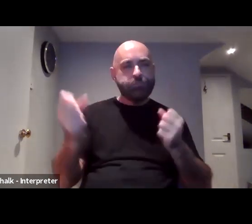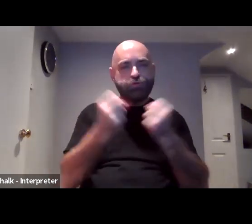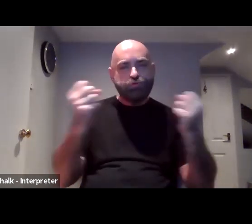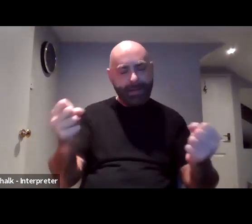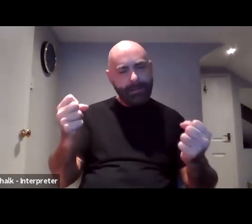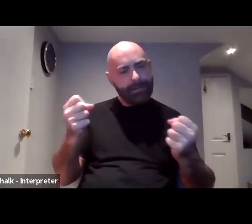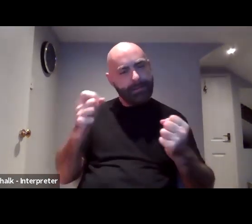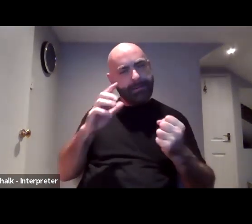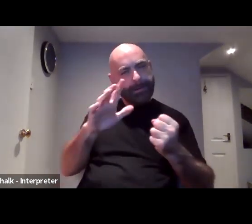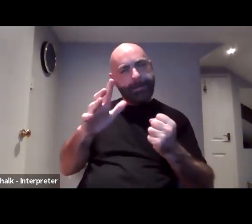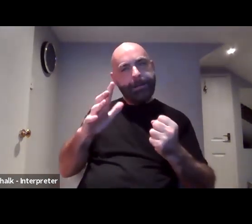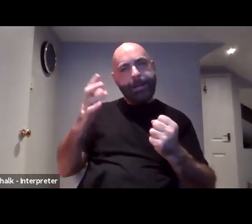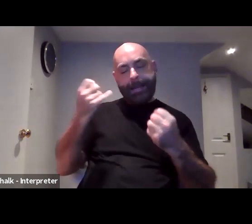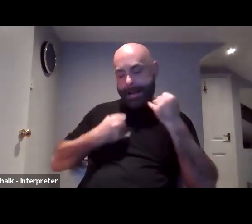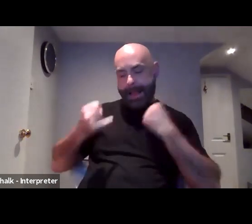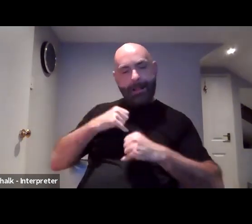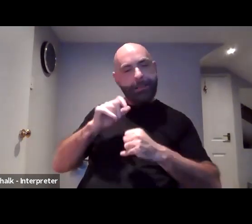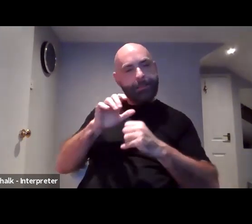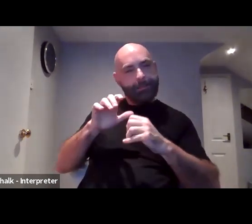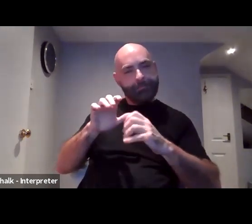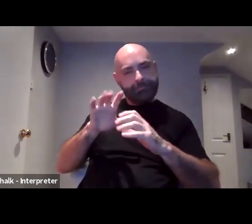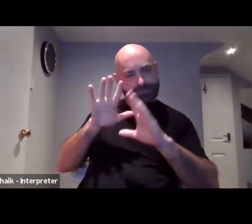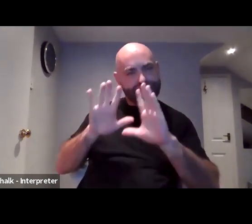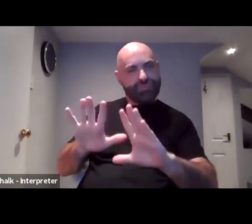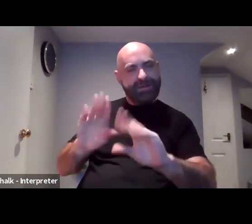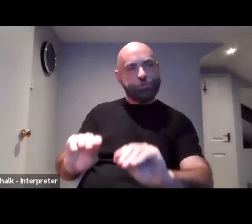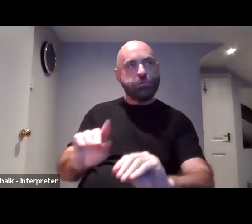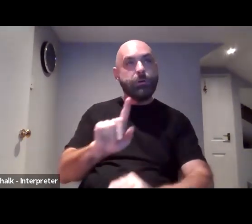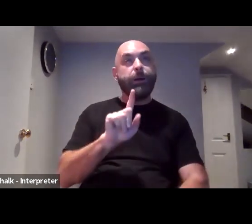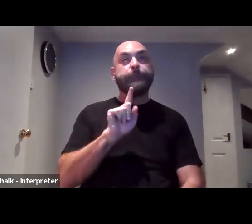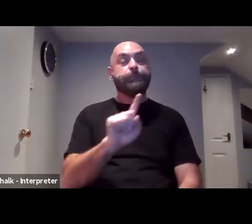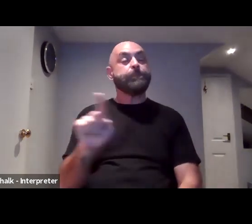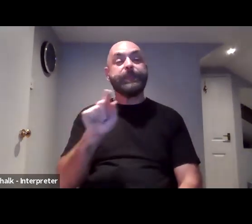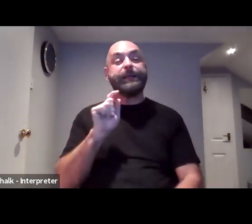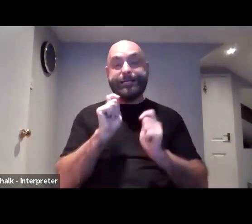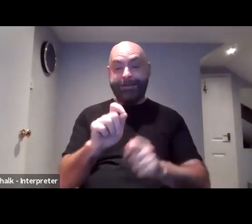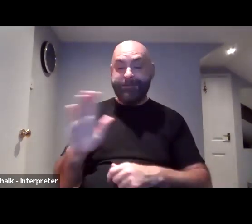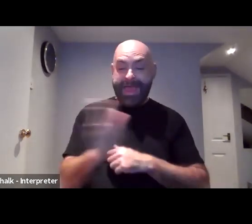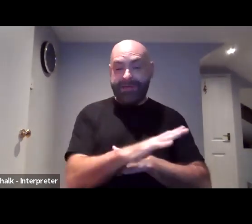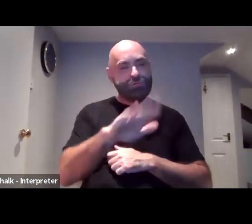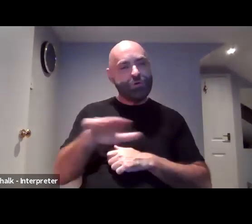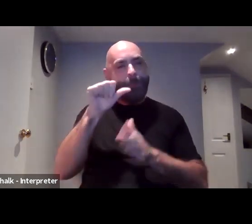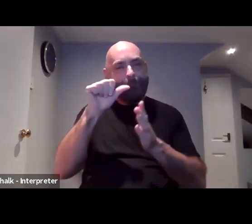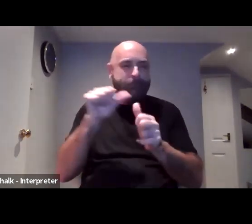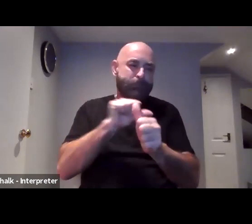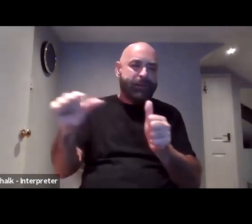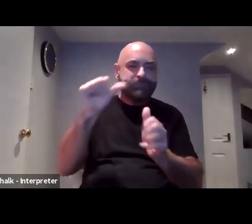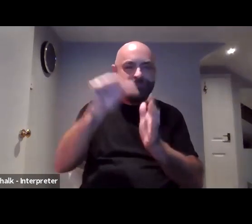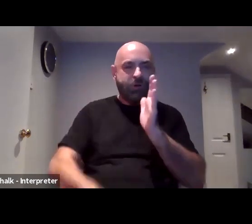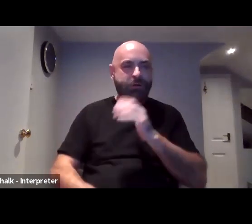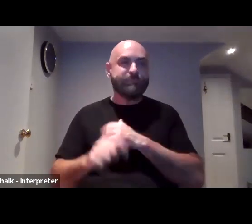and impact of ill health prevention. So, give every child the best start in life.